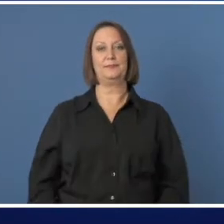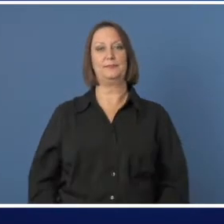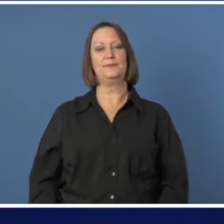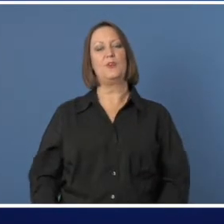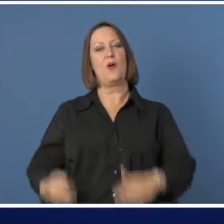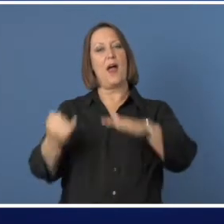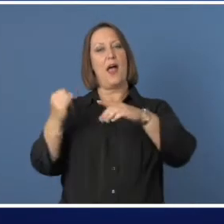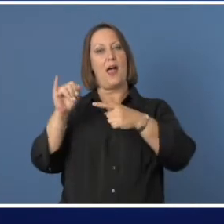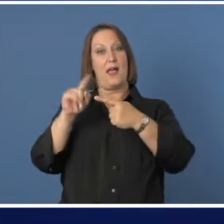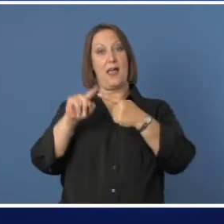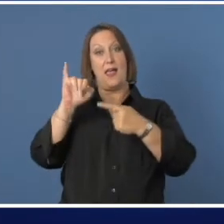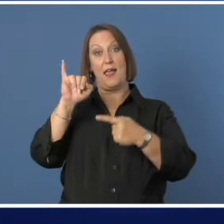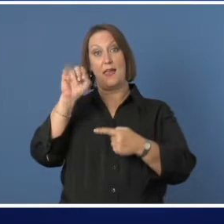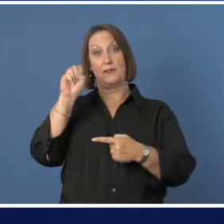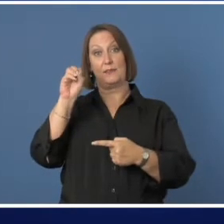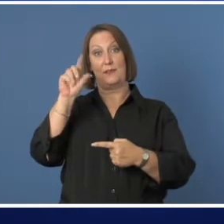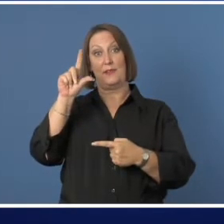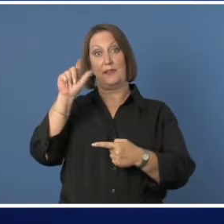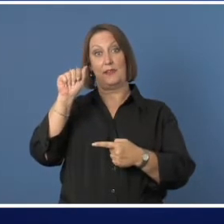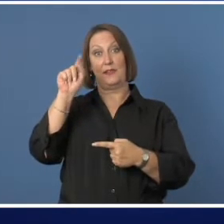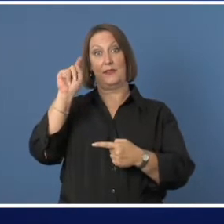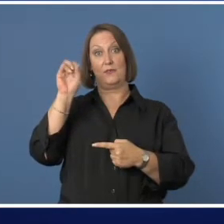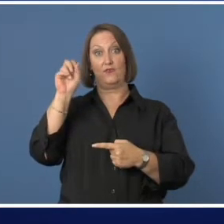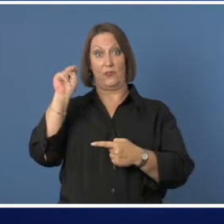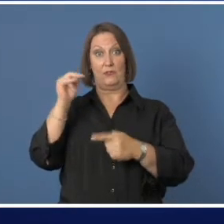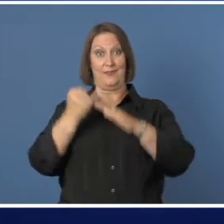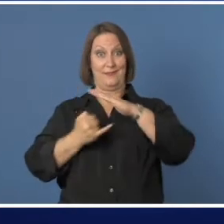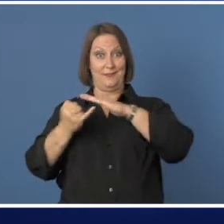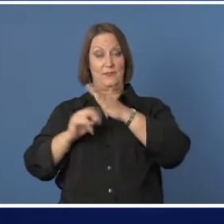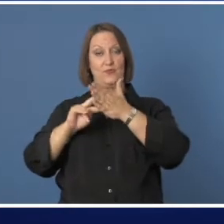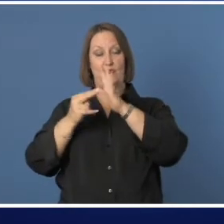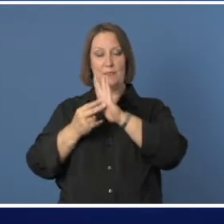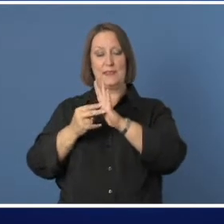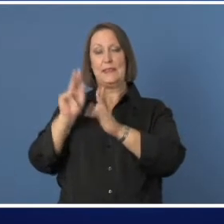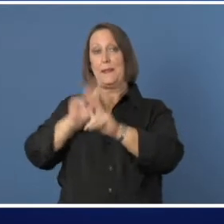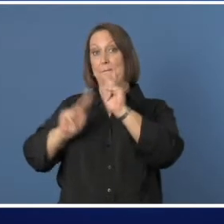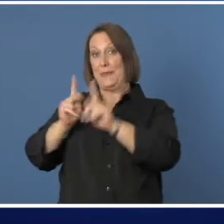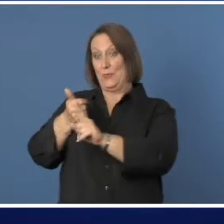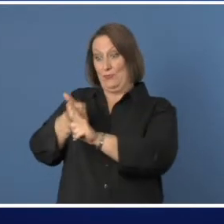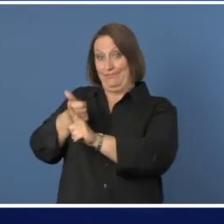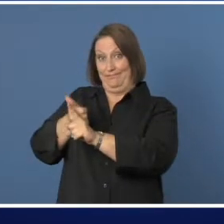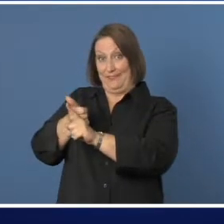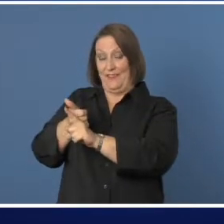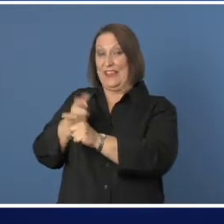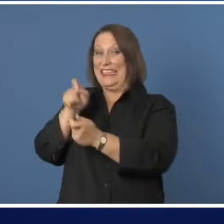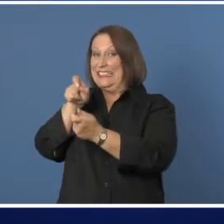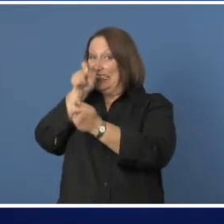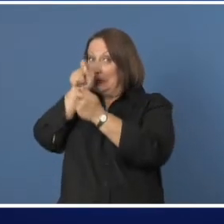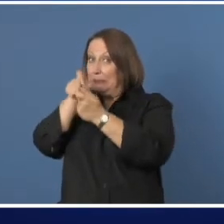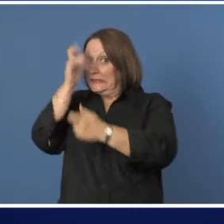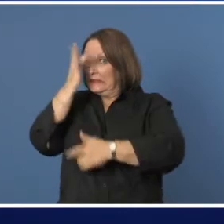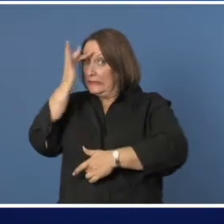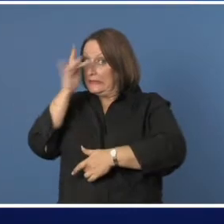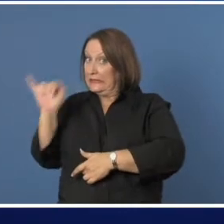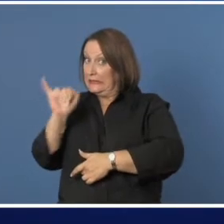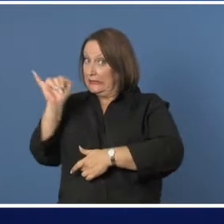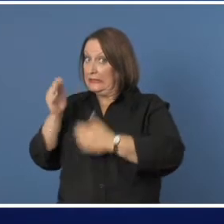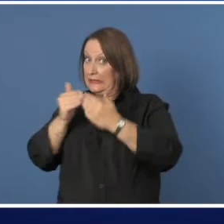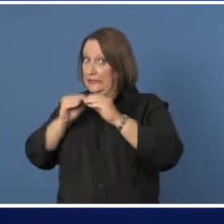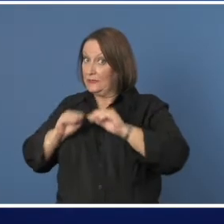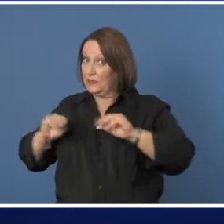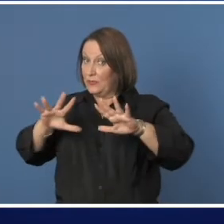In general, isolation refers to the separation of persons who have a specific